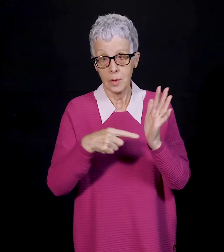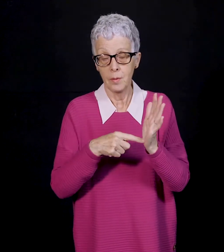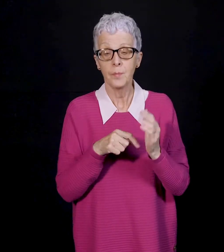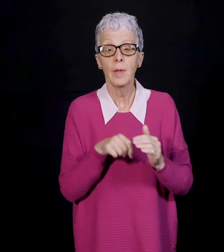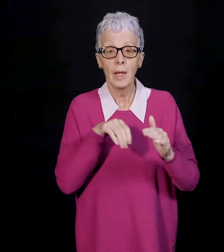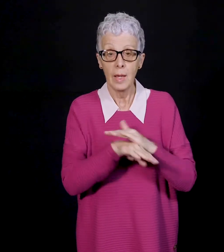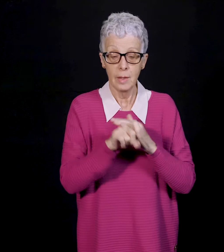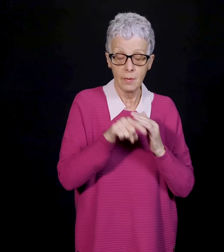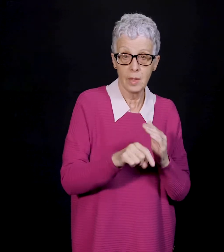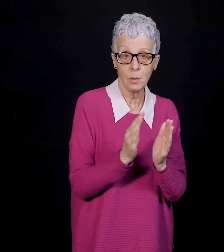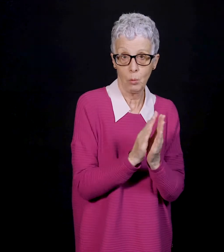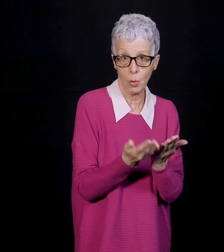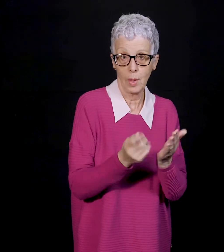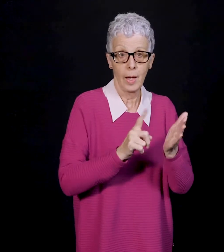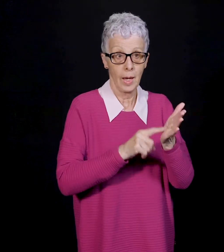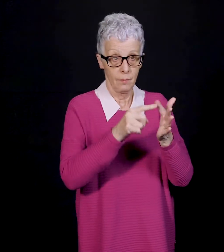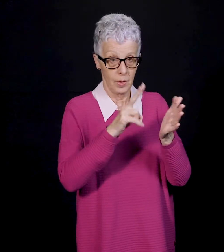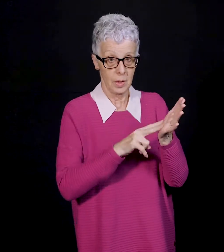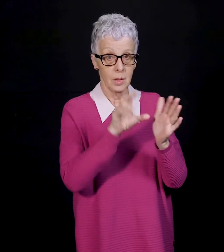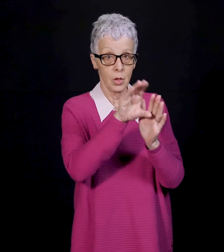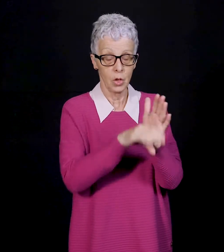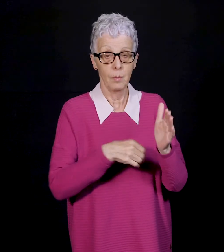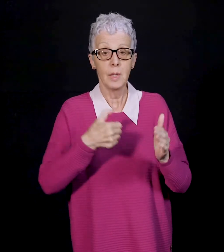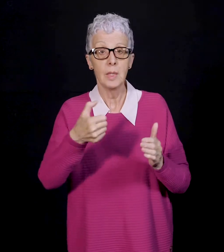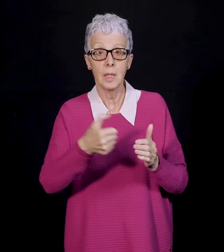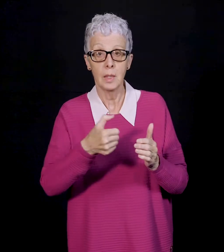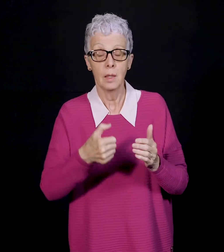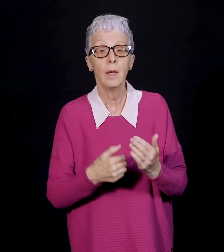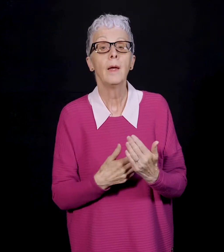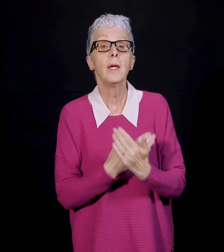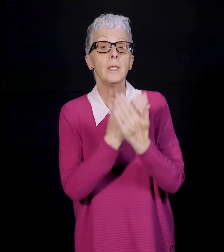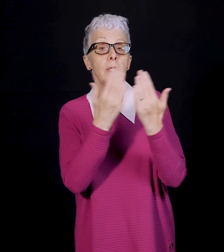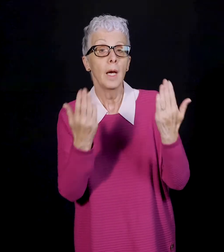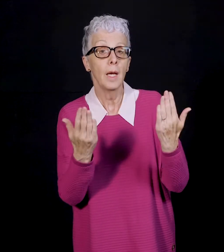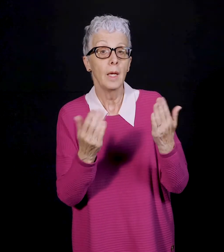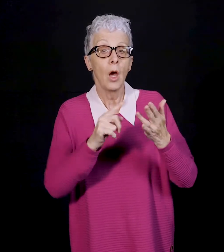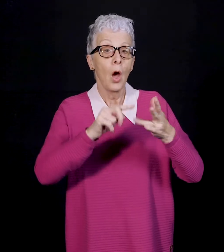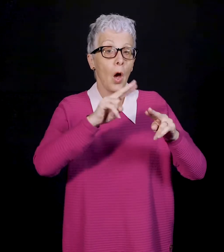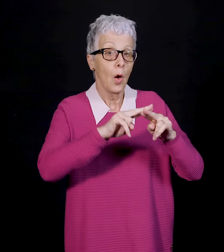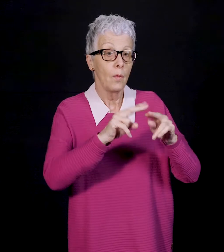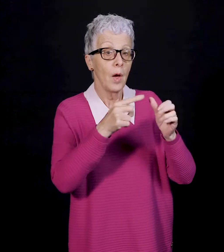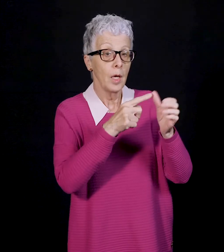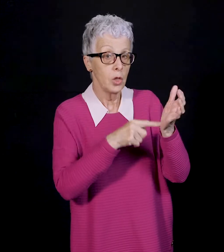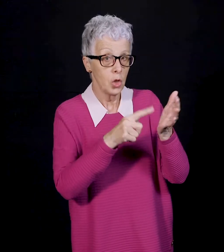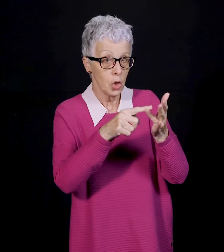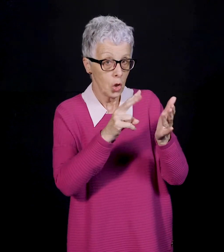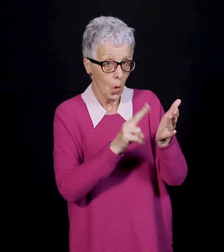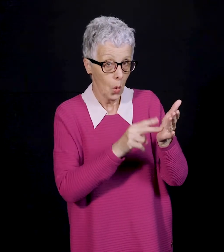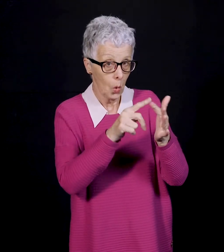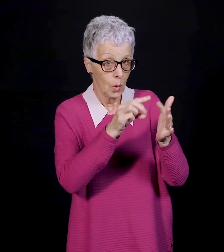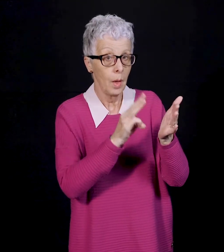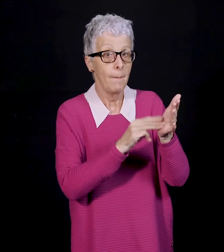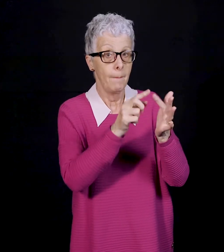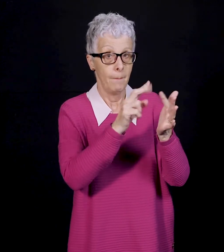at chapter 16, is the passage we're going to look at today, which is the Day of Atonement. If you'll indulge me just for a moment, I want